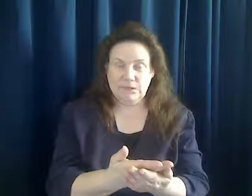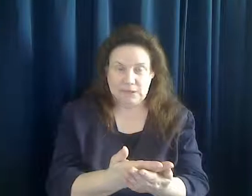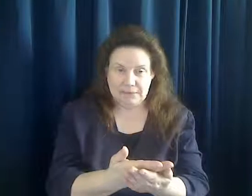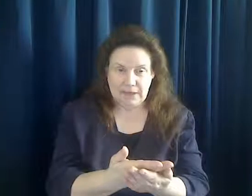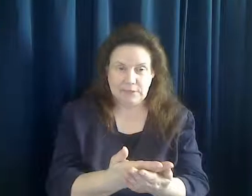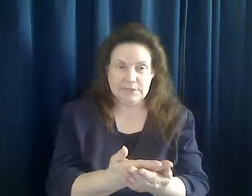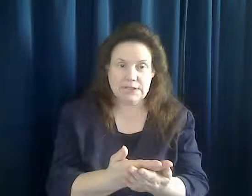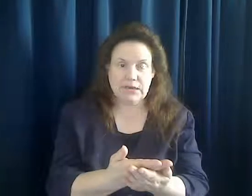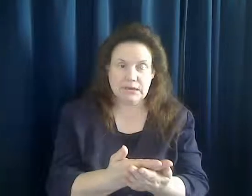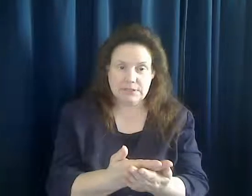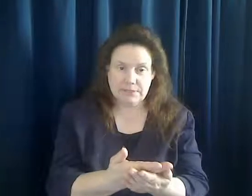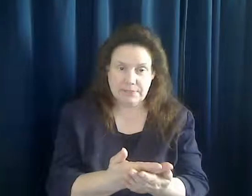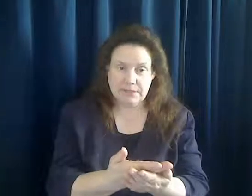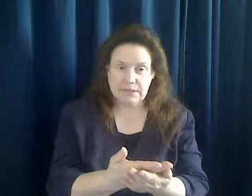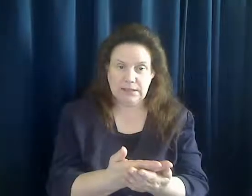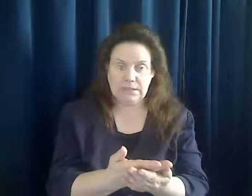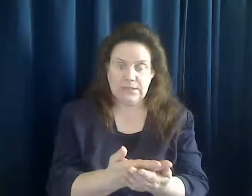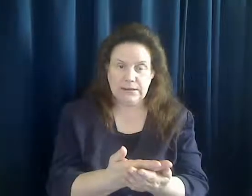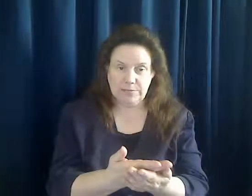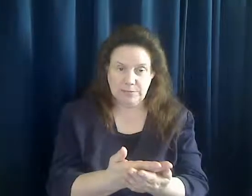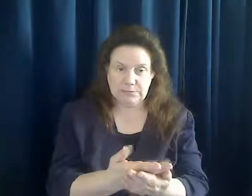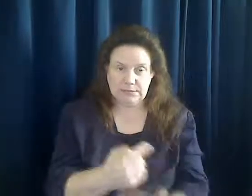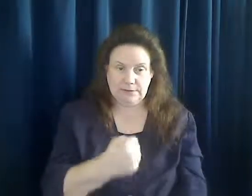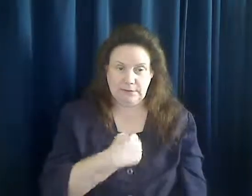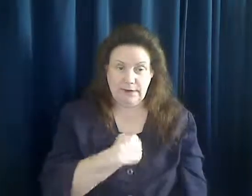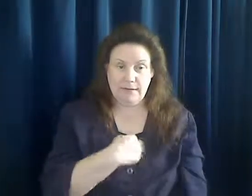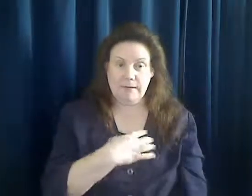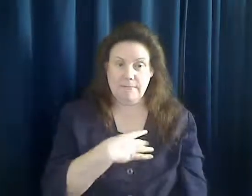Notice my head is nodding. It's something in the affirmative.